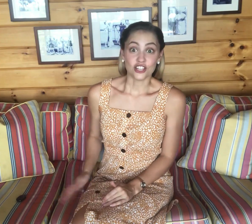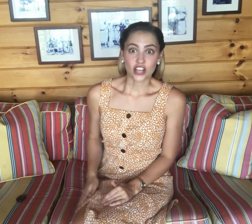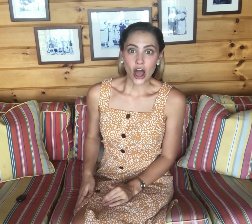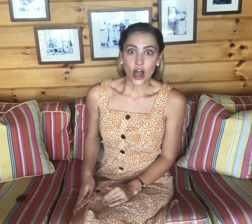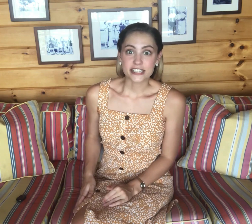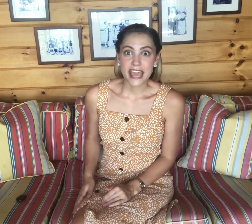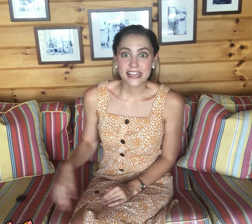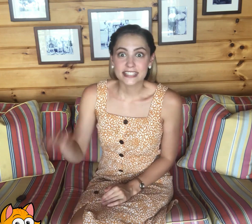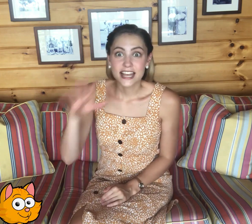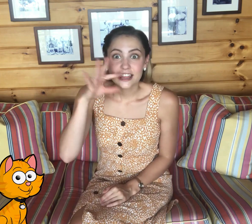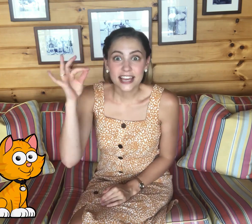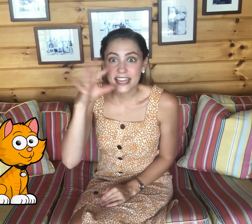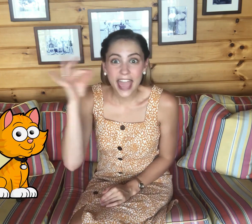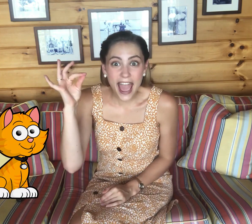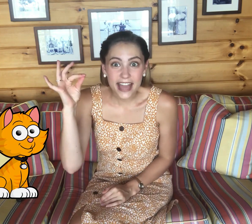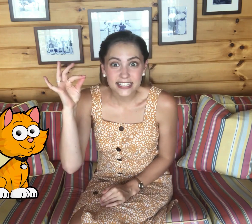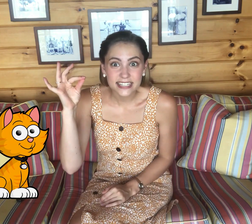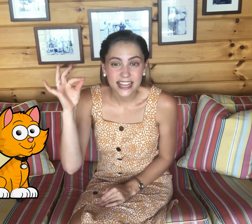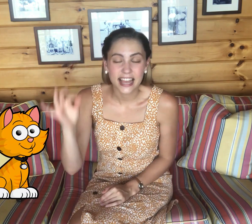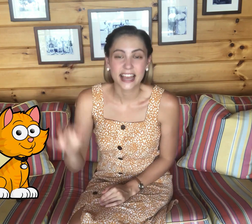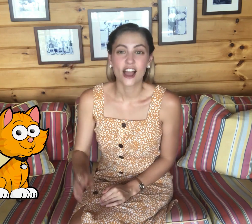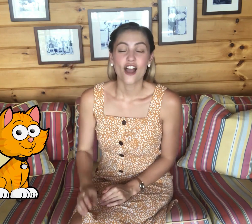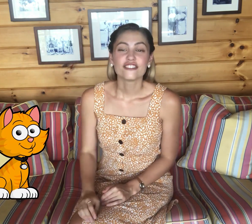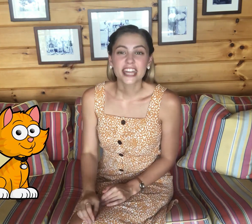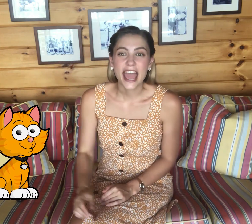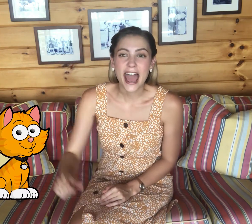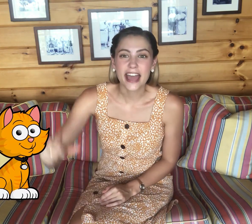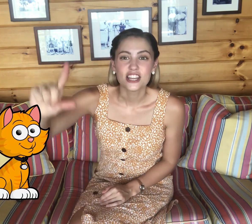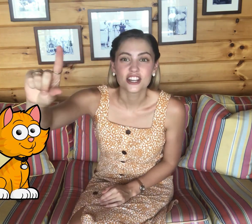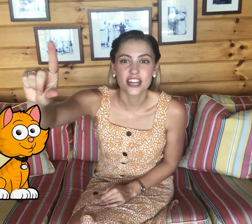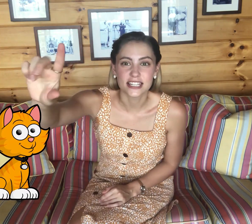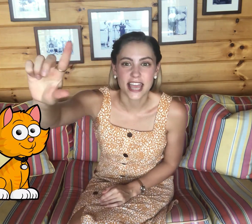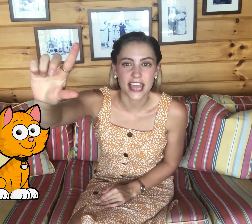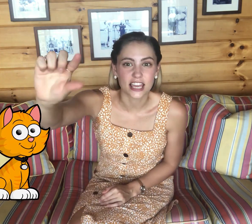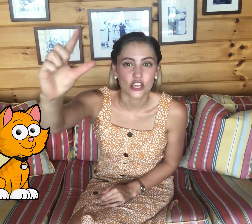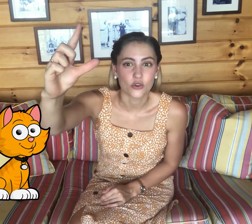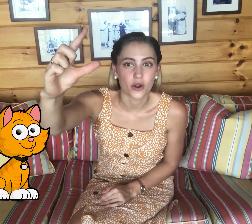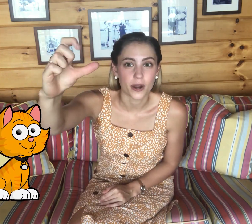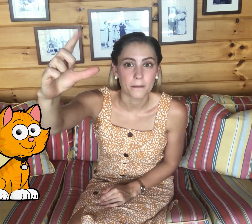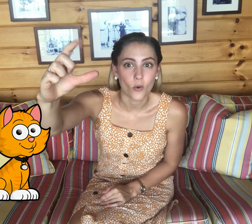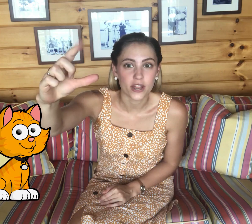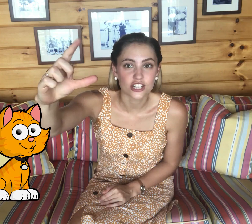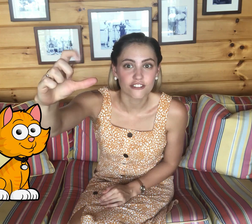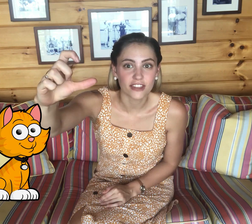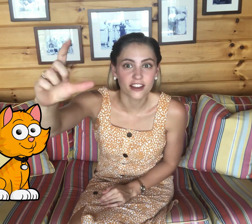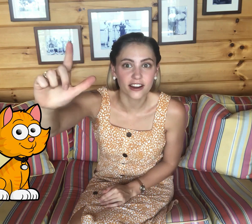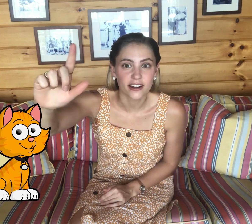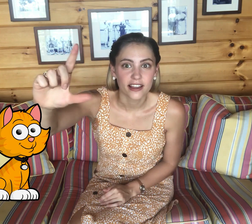So the nurse takes the cow. Can you be a moo cow?